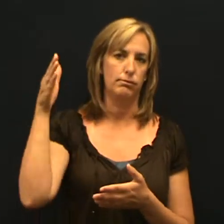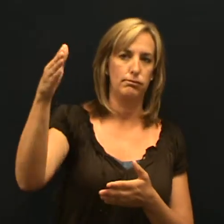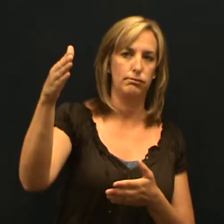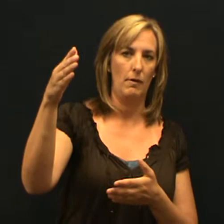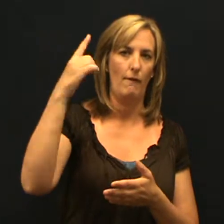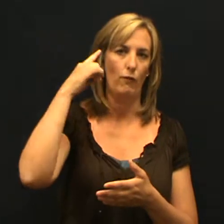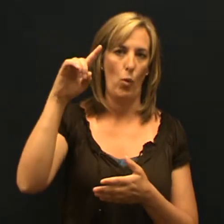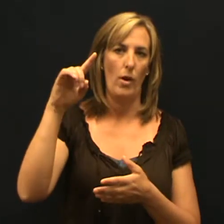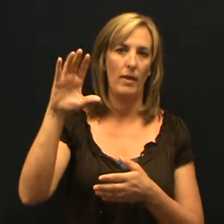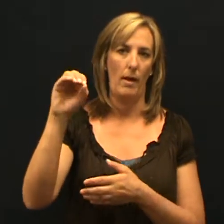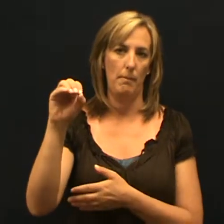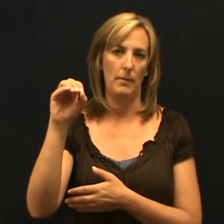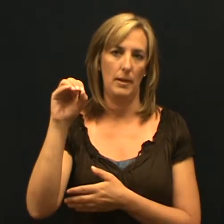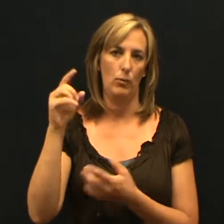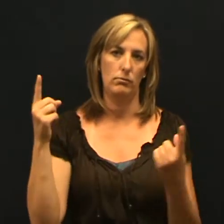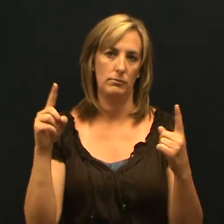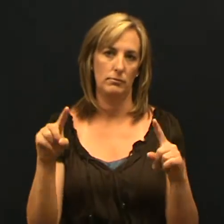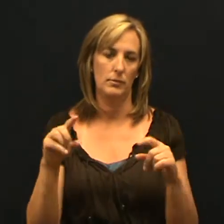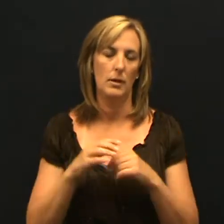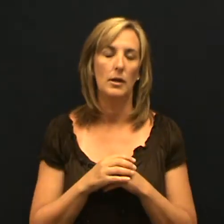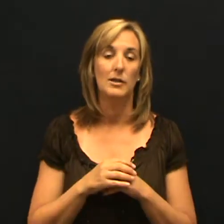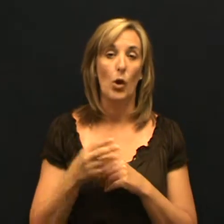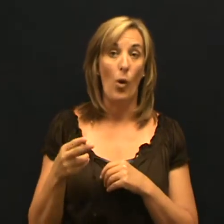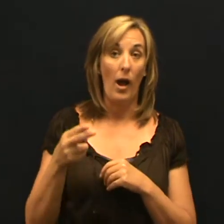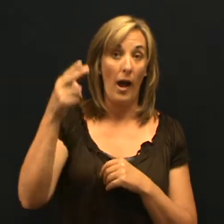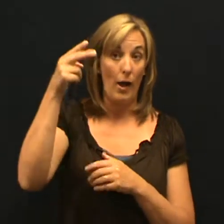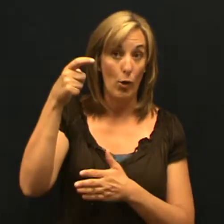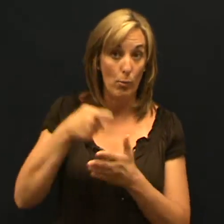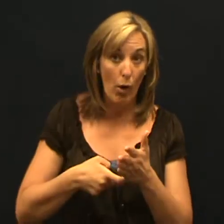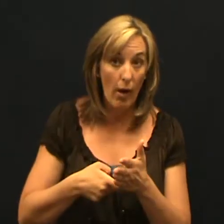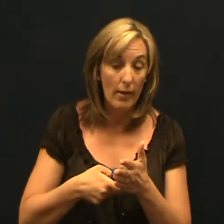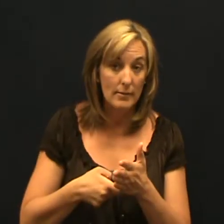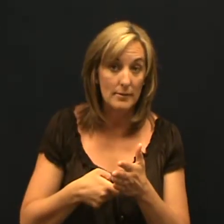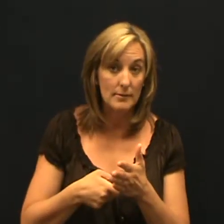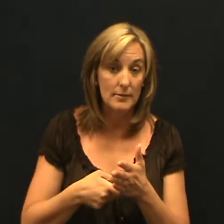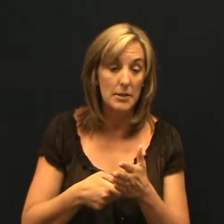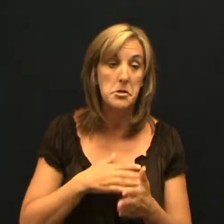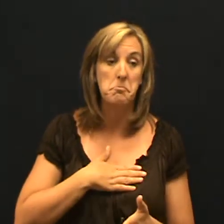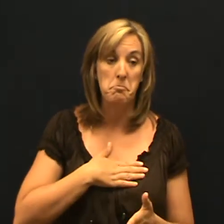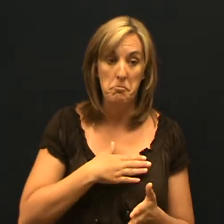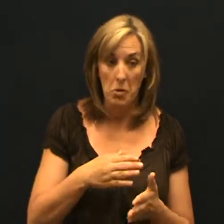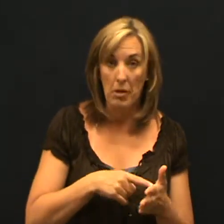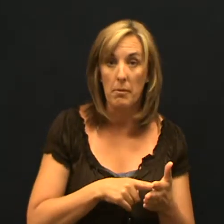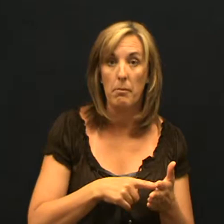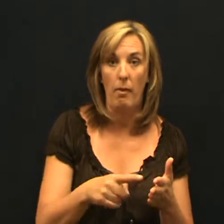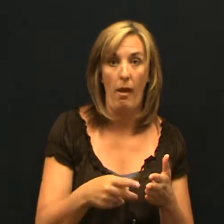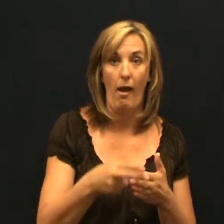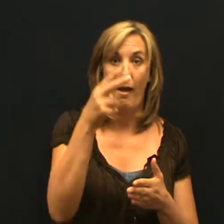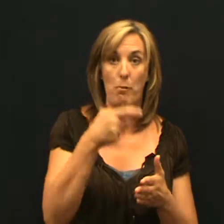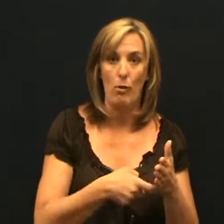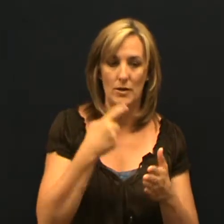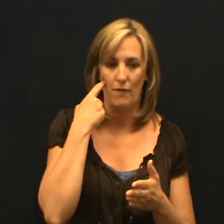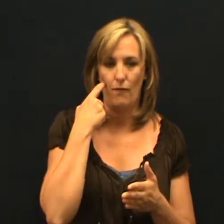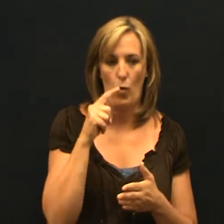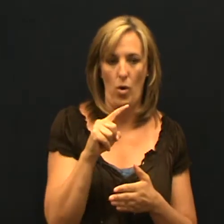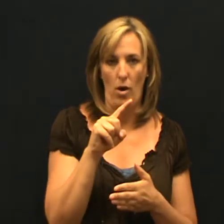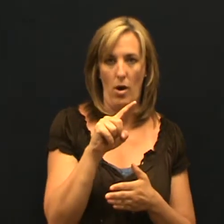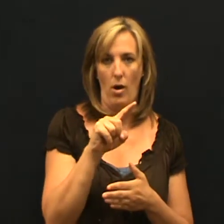a higher price earnings means that they're willing to pay more for $1 of earnings than they might